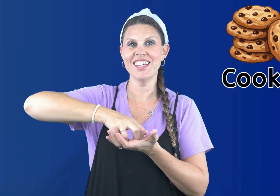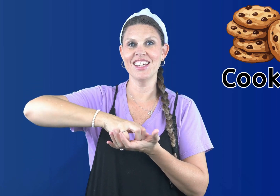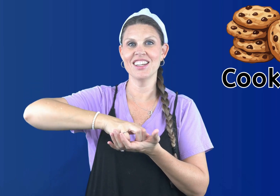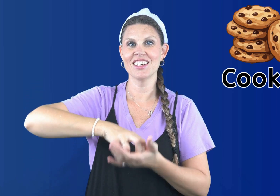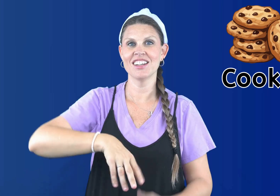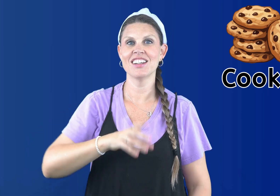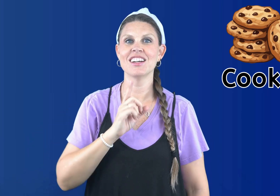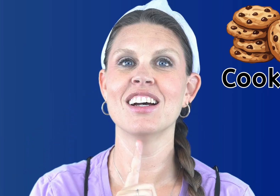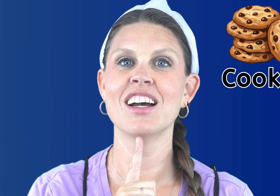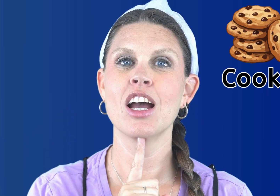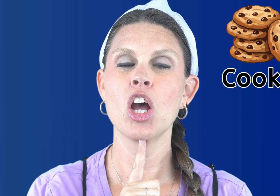Cookie.